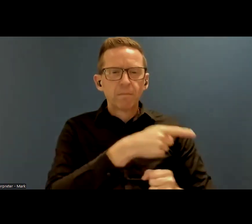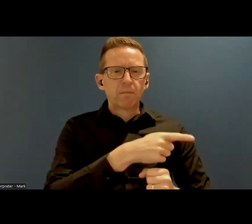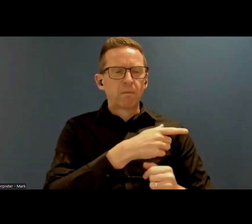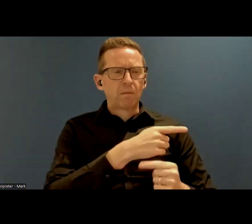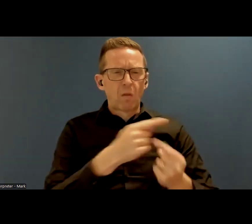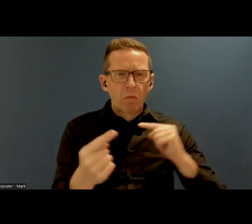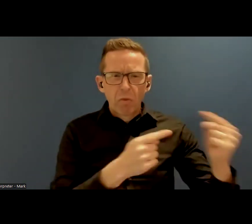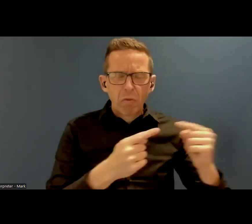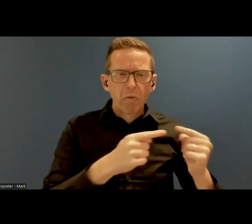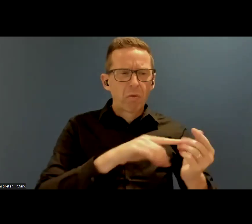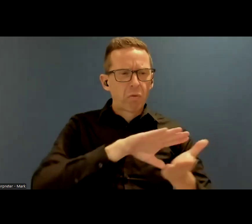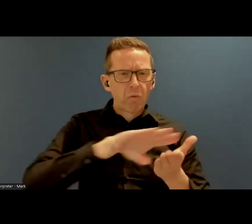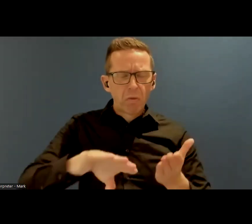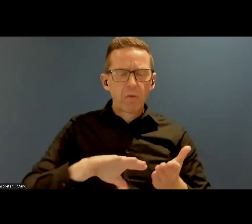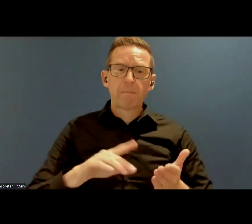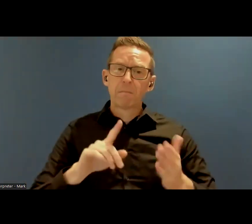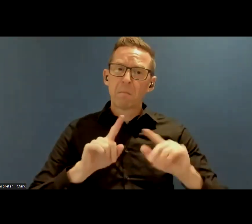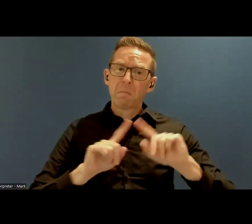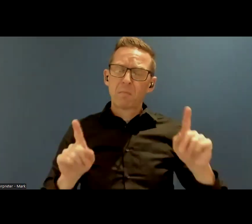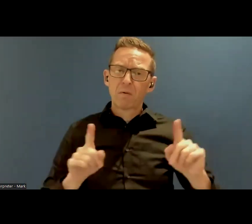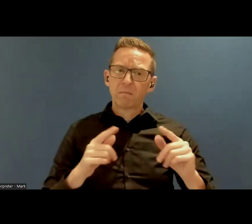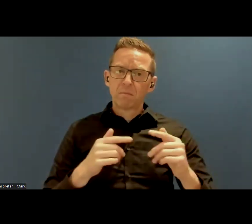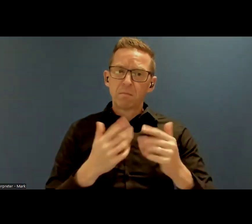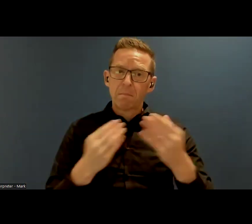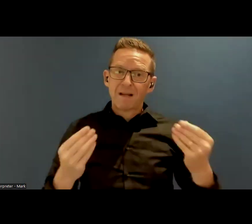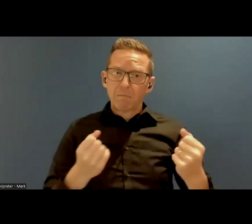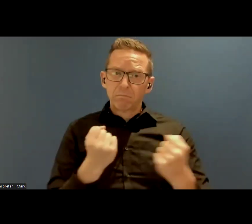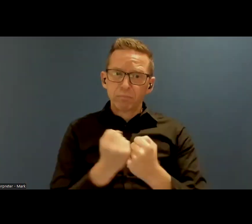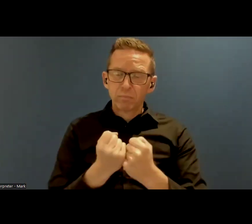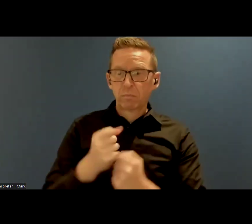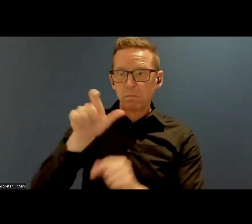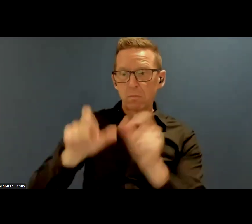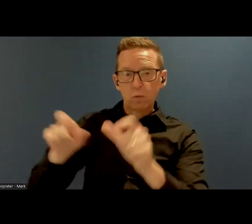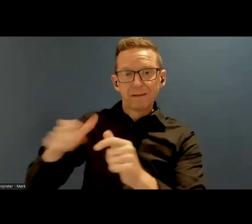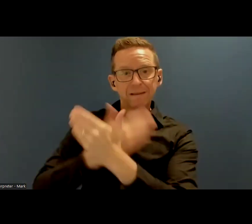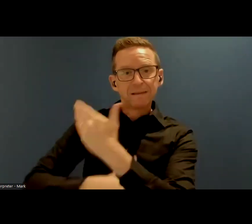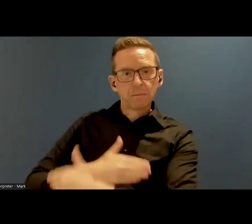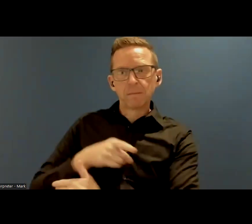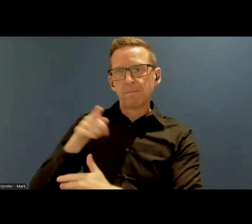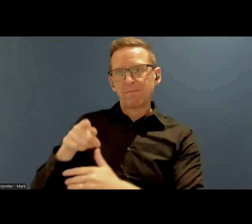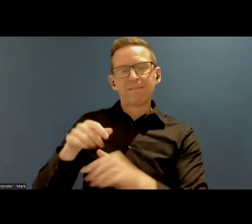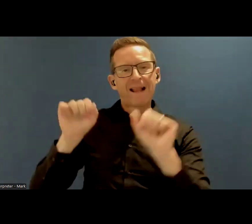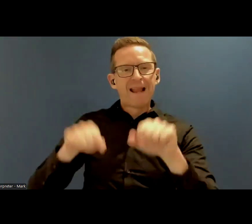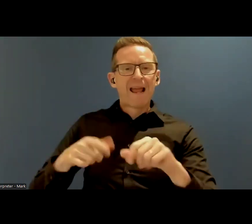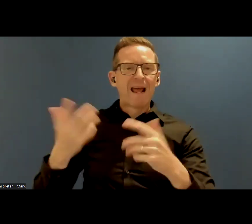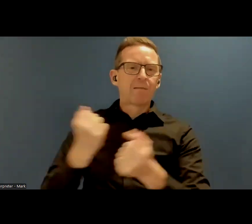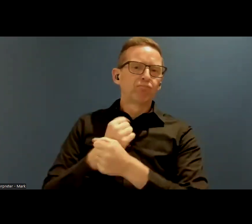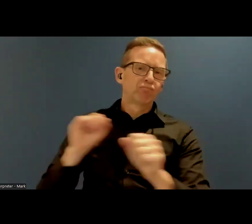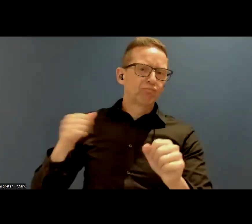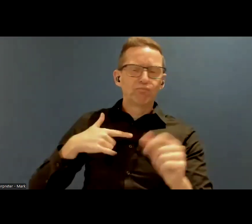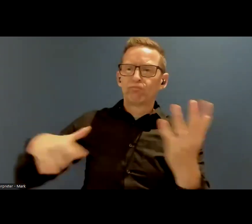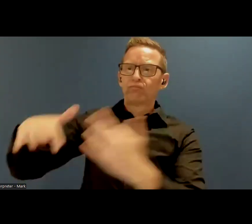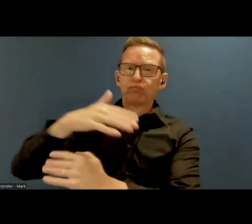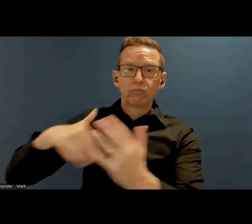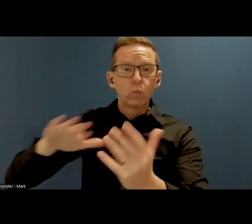many of the supports provided for persons with disabilities to live in the community were